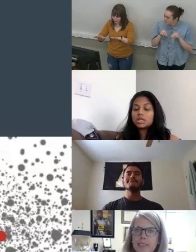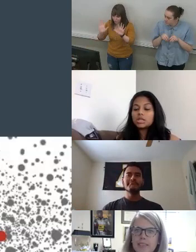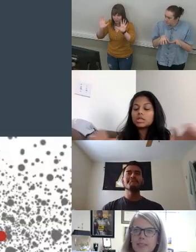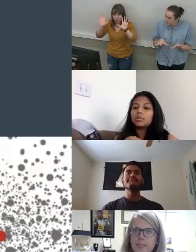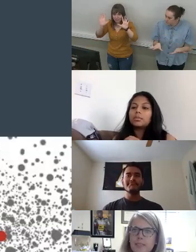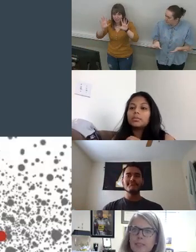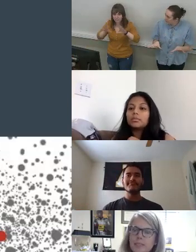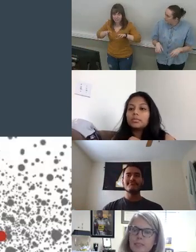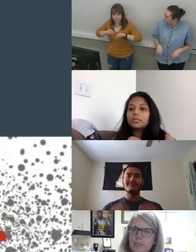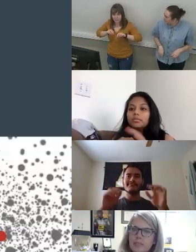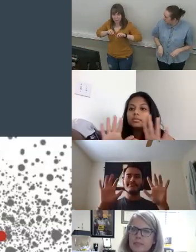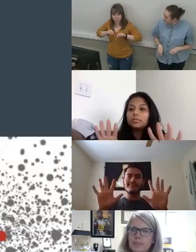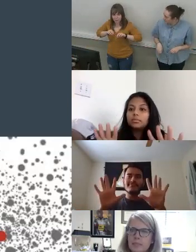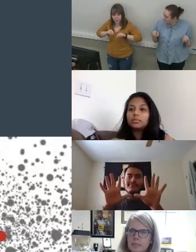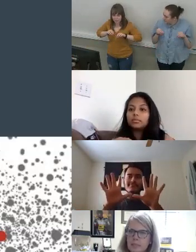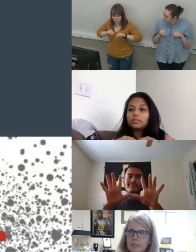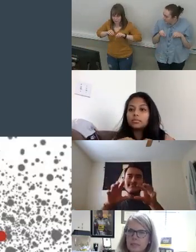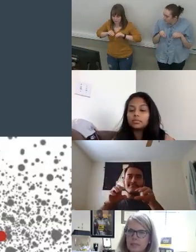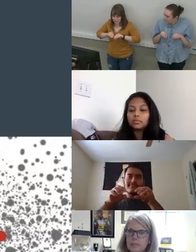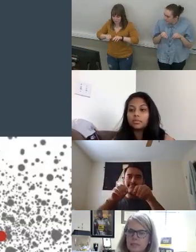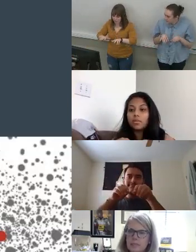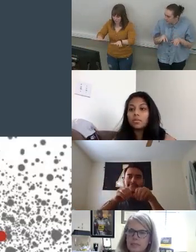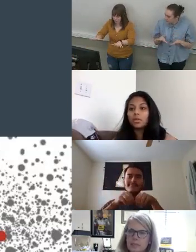It's just your two hands. Start small, kind of at the